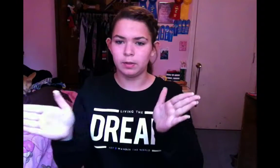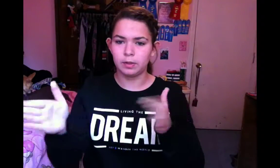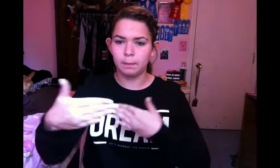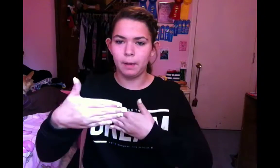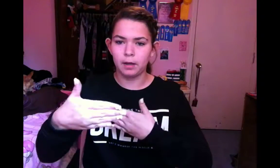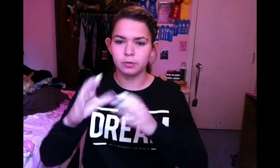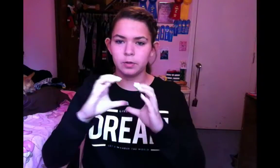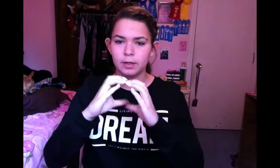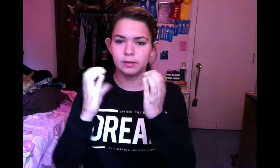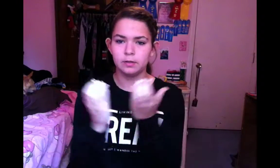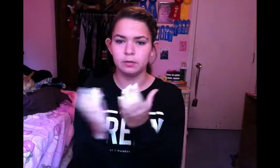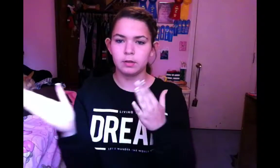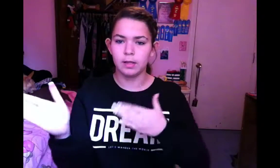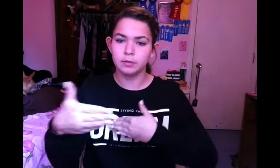make like a box with your hands. So classroom.